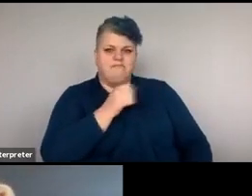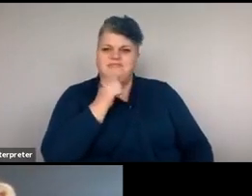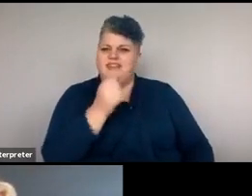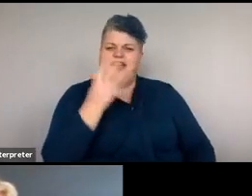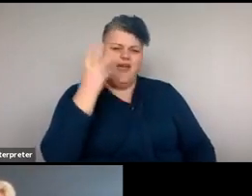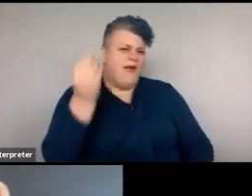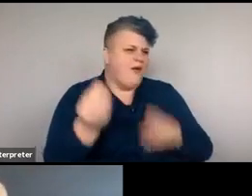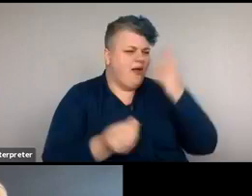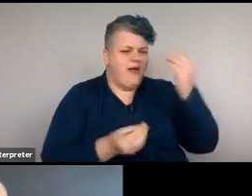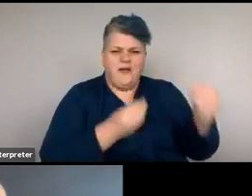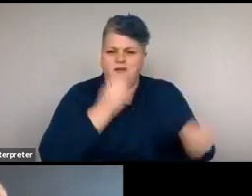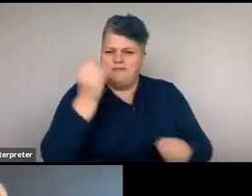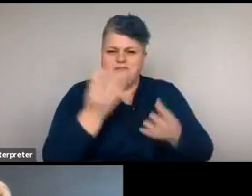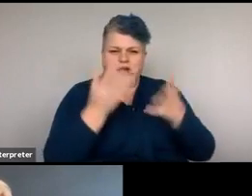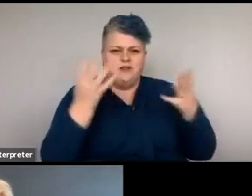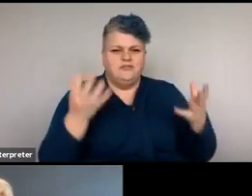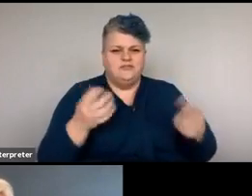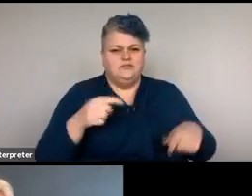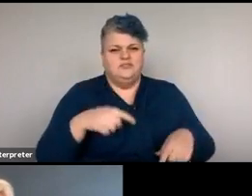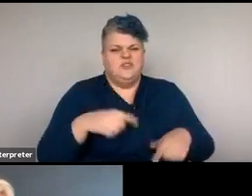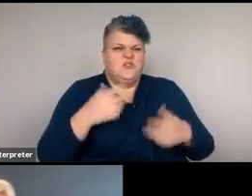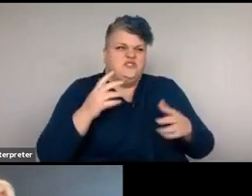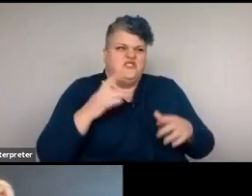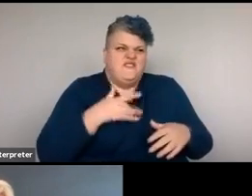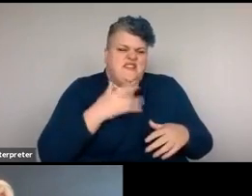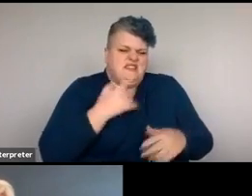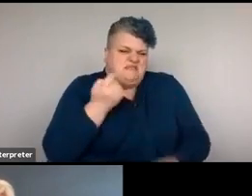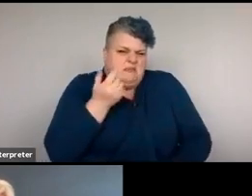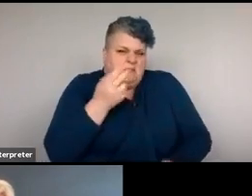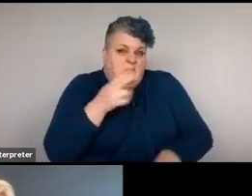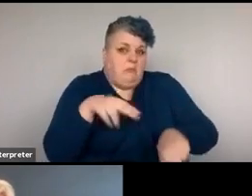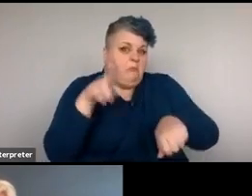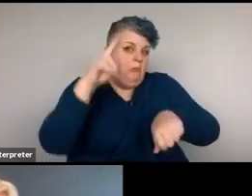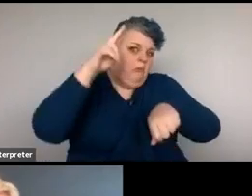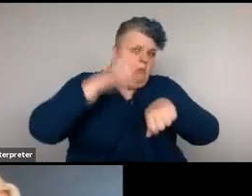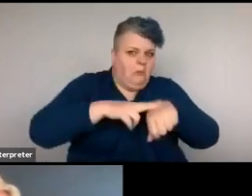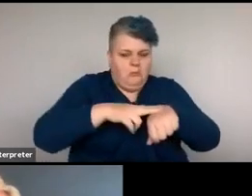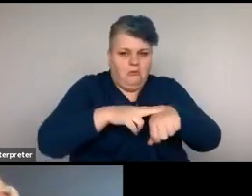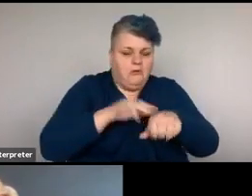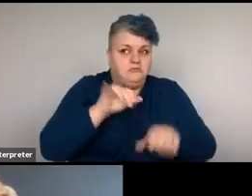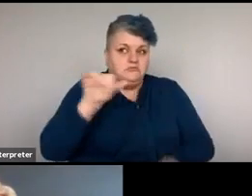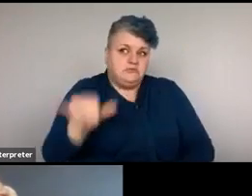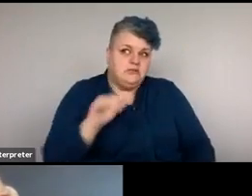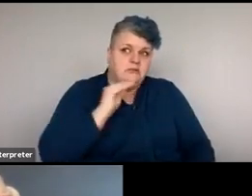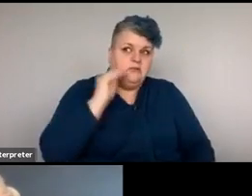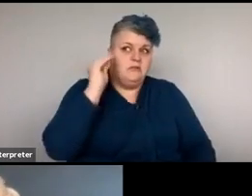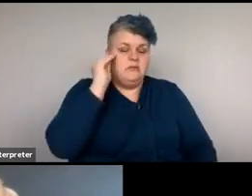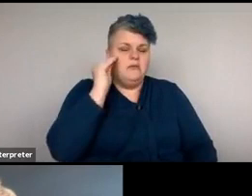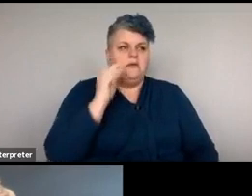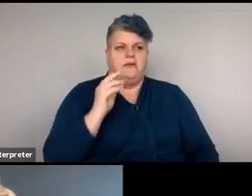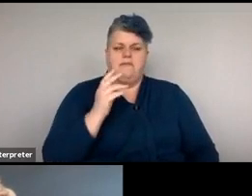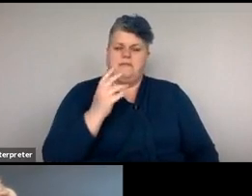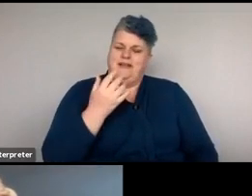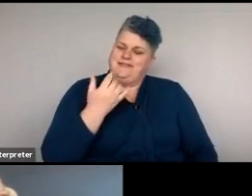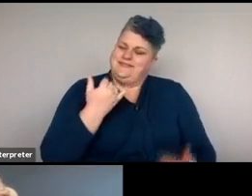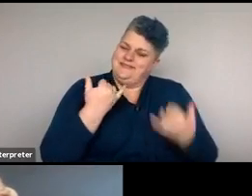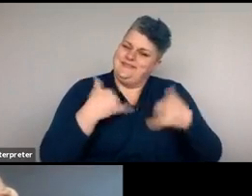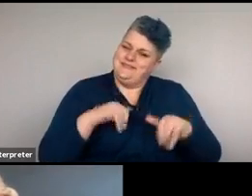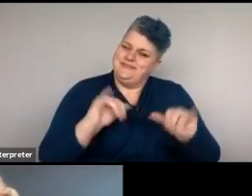much, so to her, this is kind of normal way of life for her, but it doesn't mean that they don't need